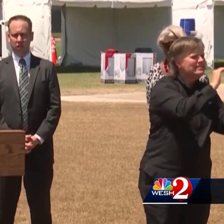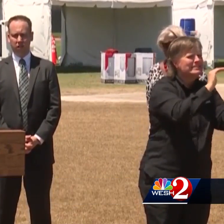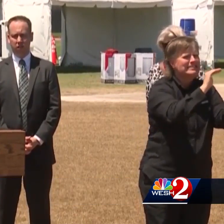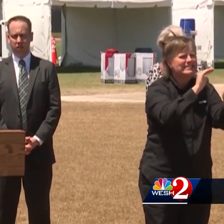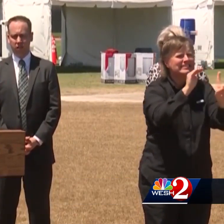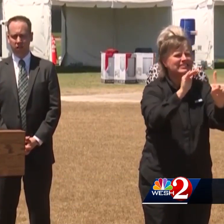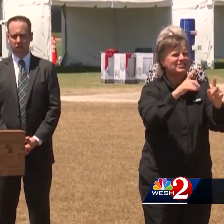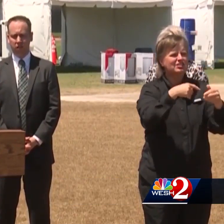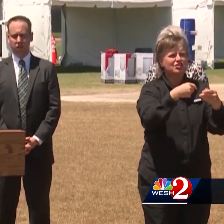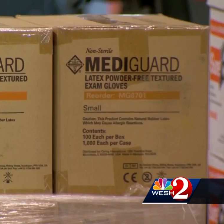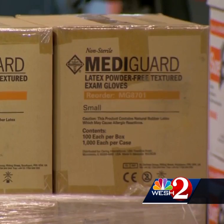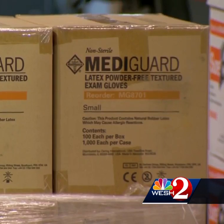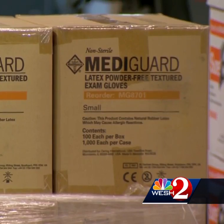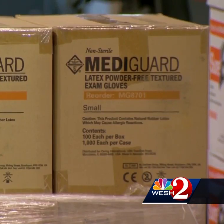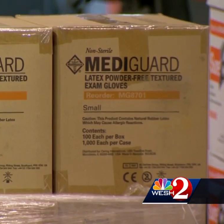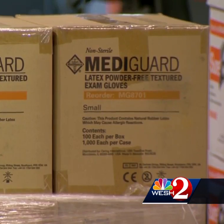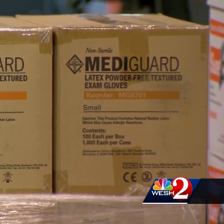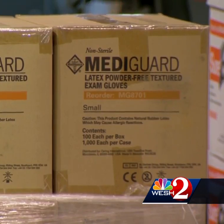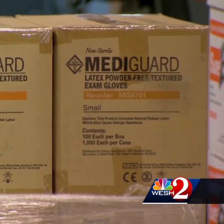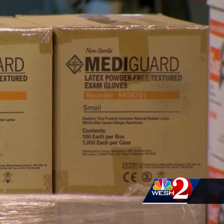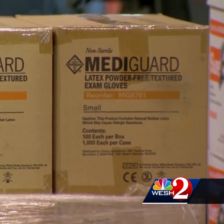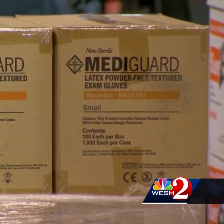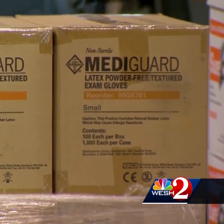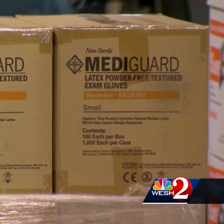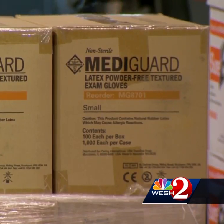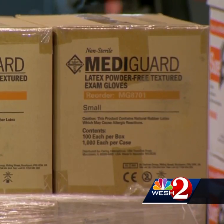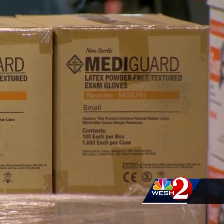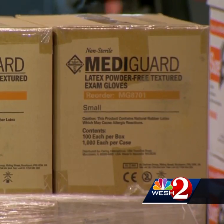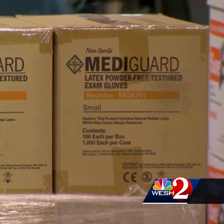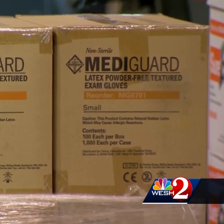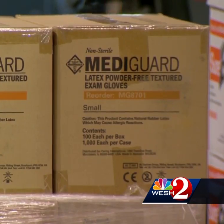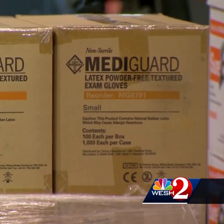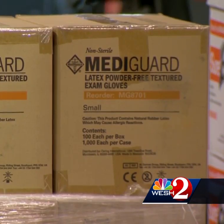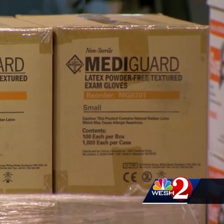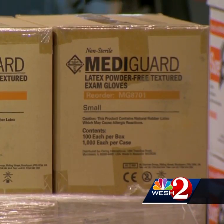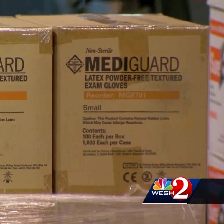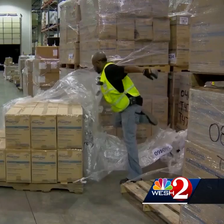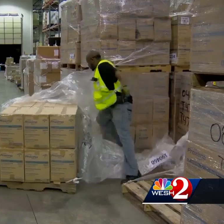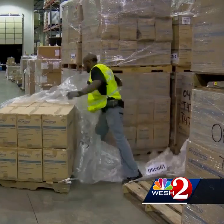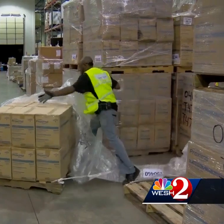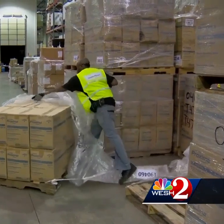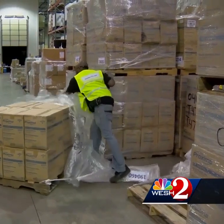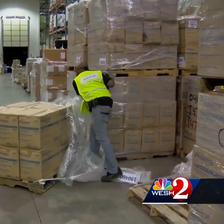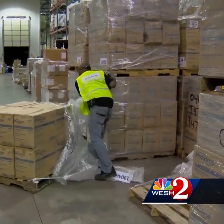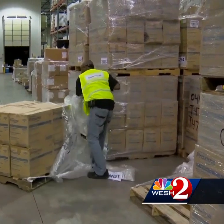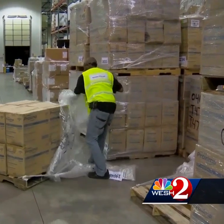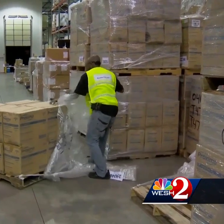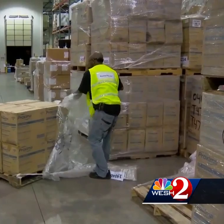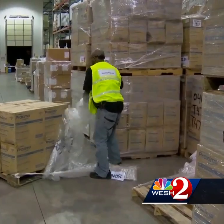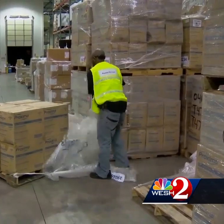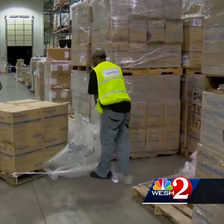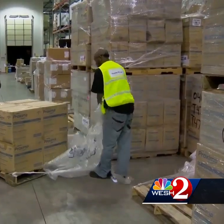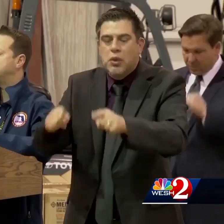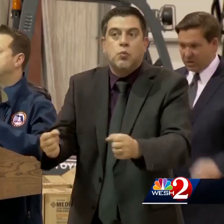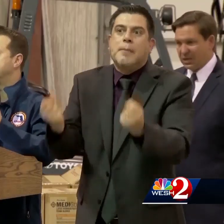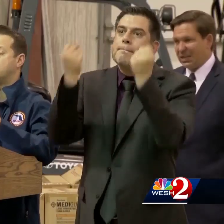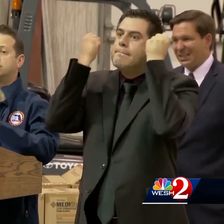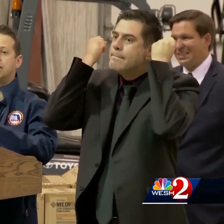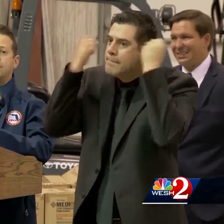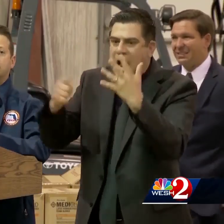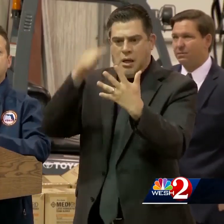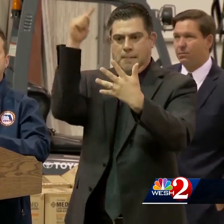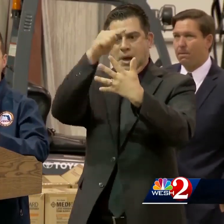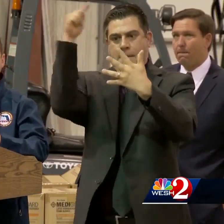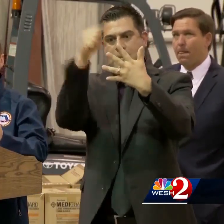to medical sales people. We're chasing down warehouses only to get there to find out that they're empty. Florida Division of Emergency